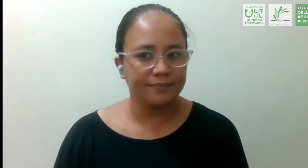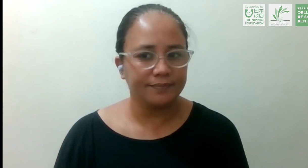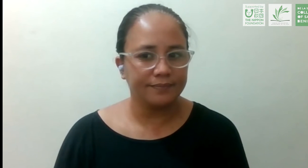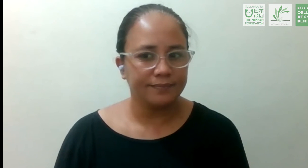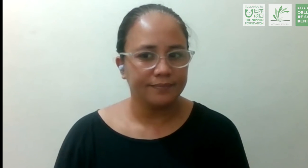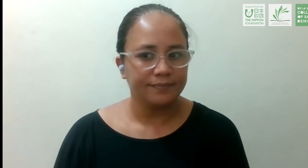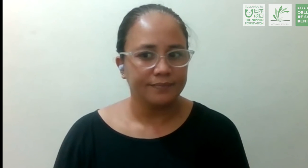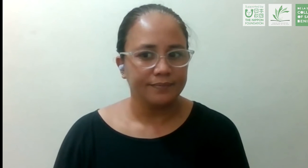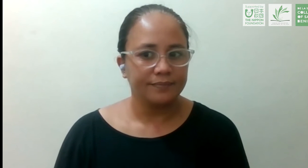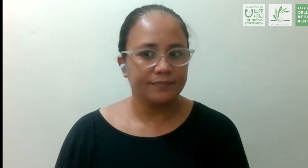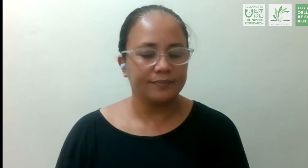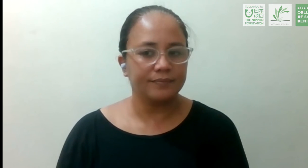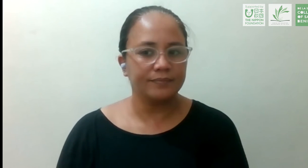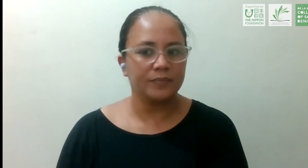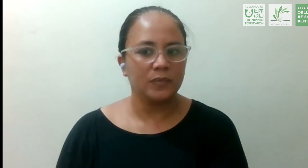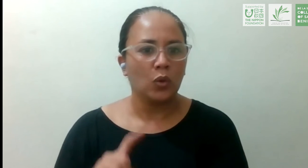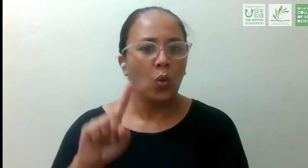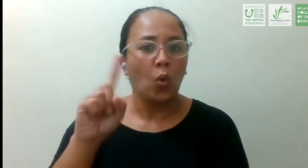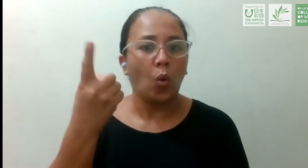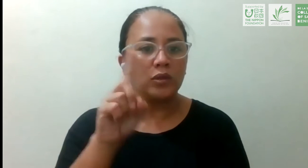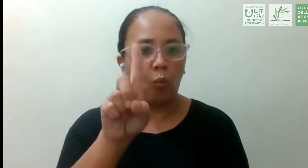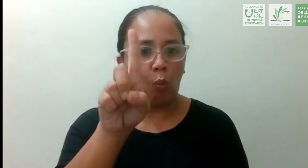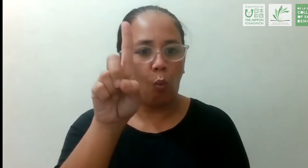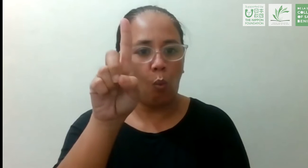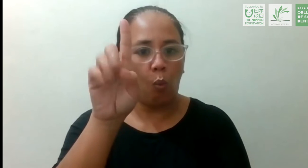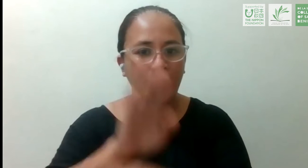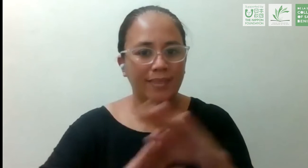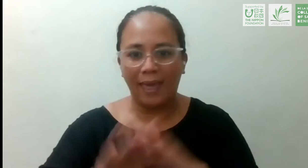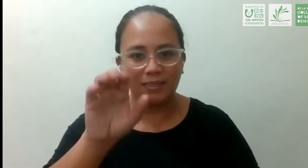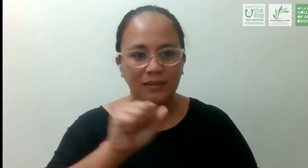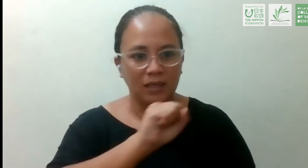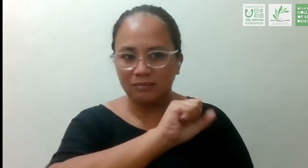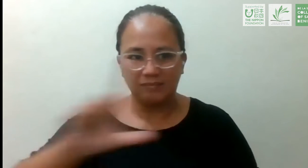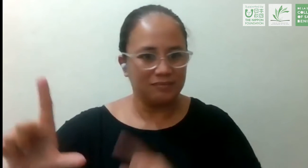it only is one-handed and you don't change hands.